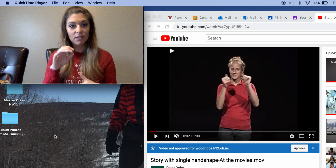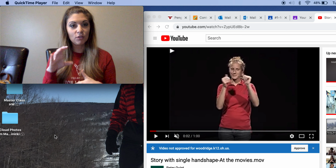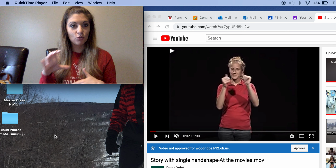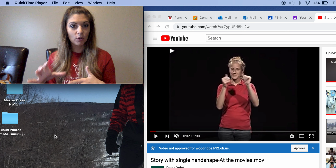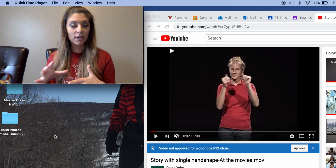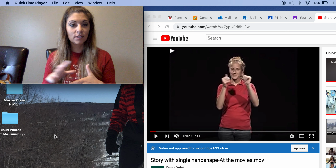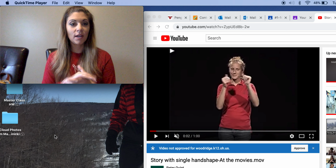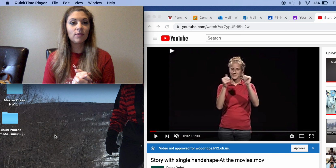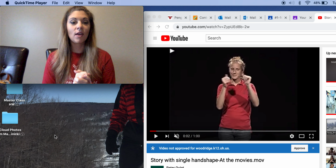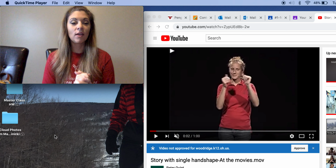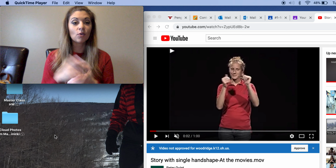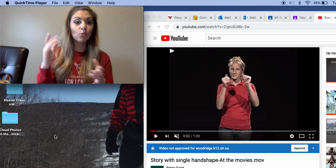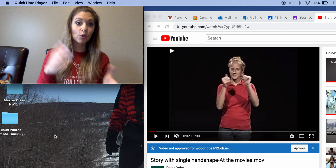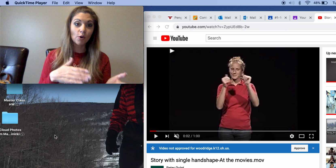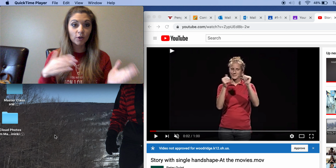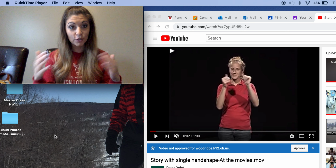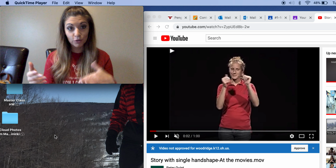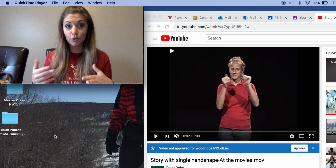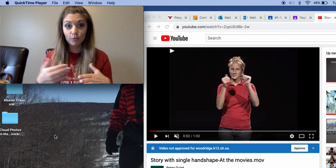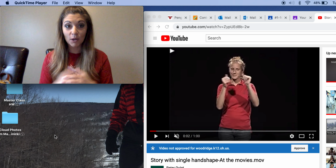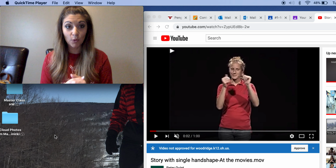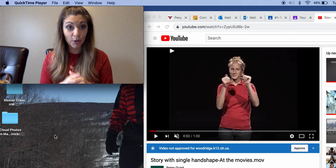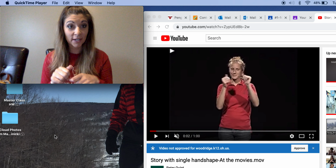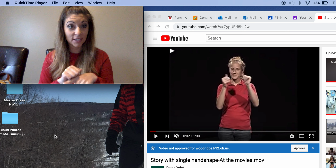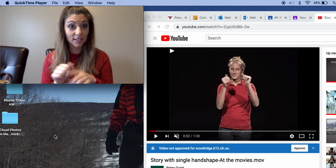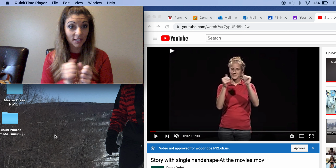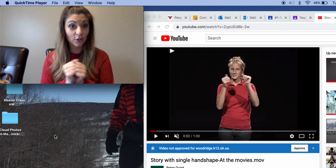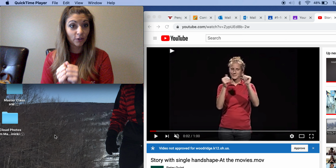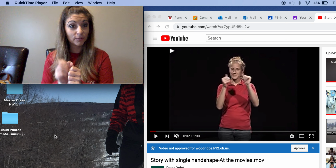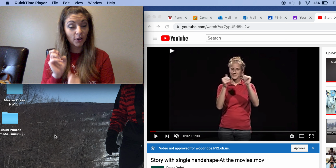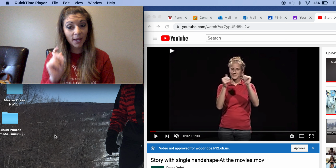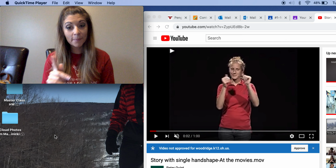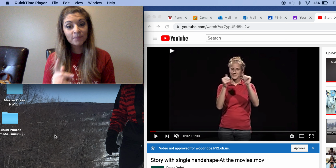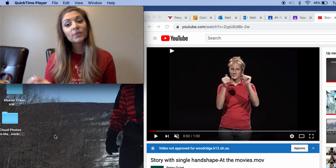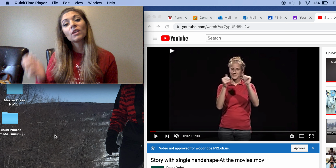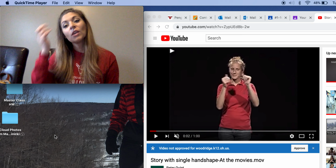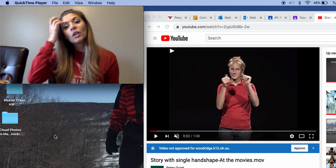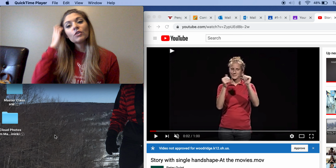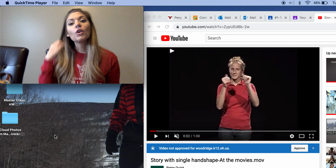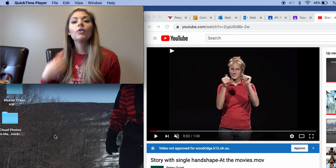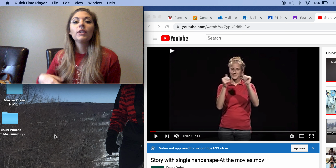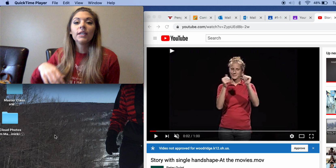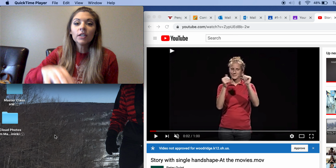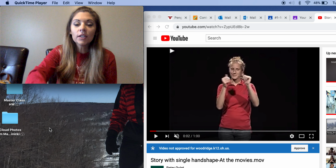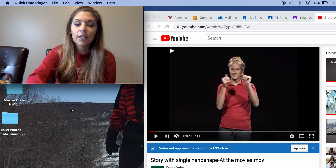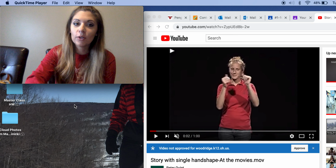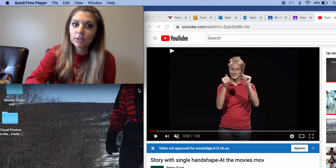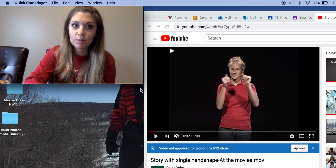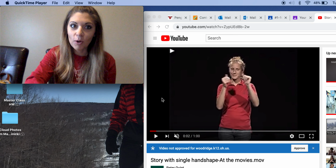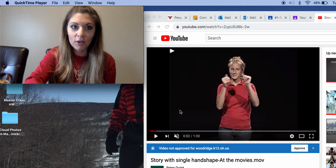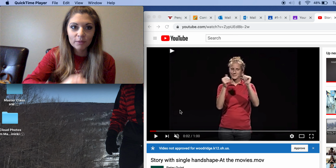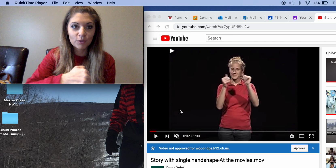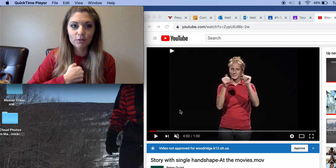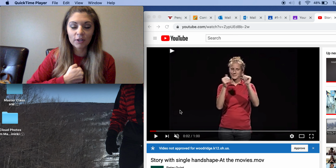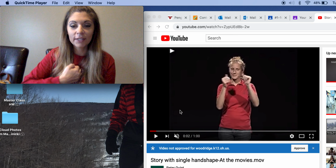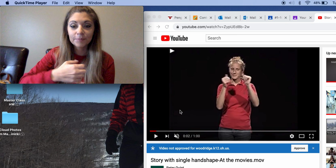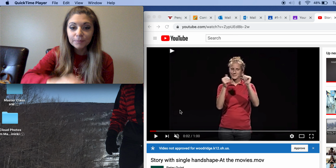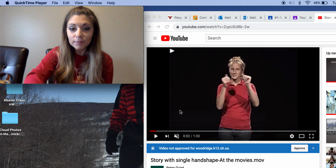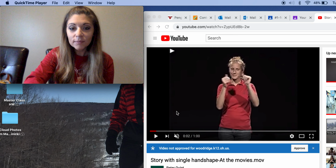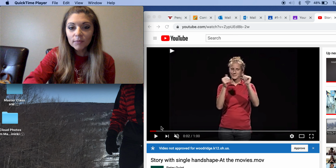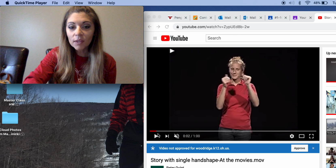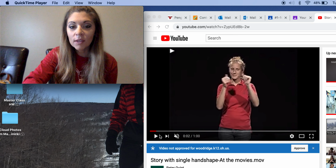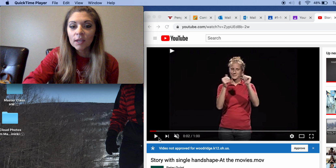our ABC stories, and then we'll go on to Zoom and we'll practice together, okay? So here, I know it's small. I'm so